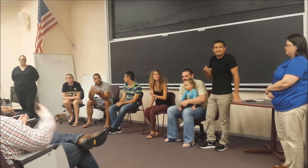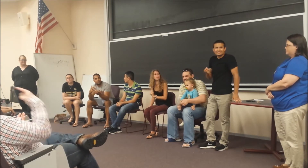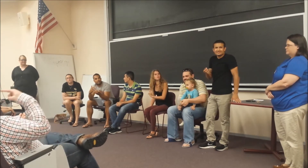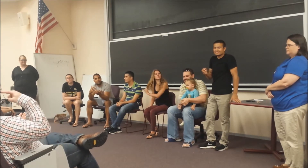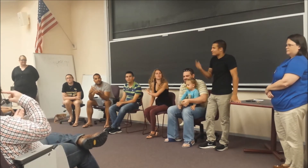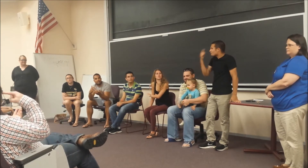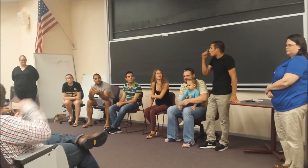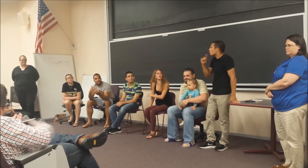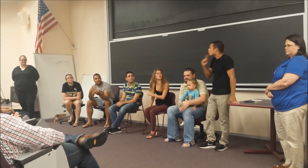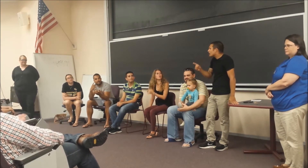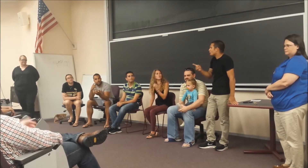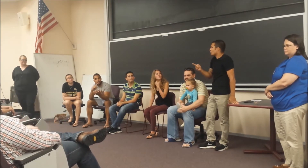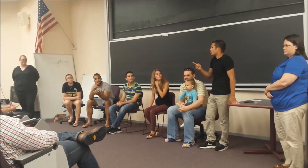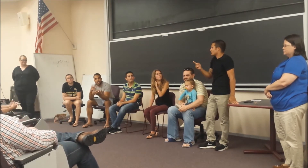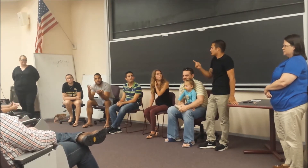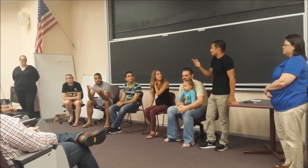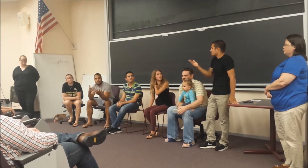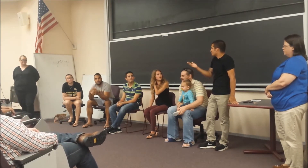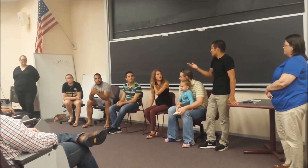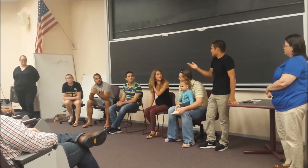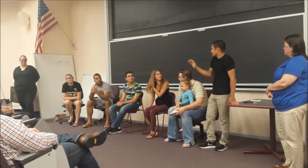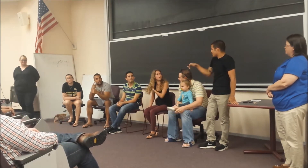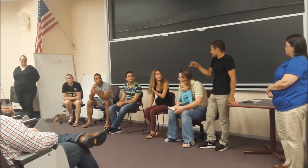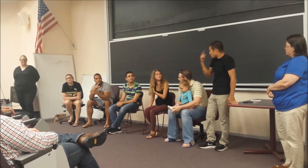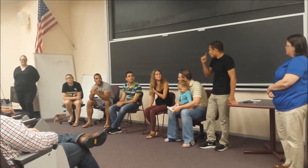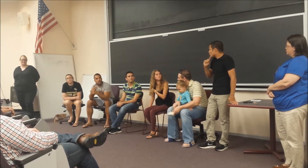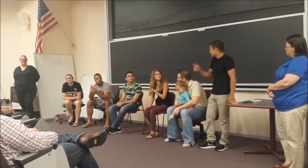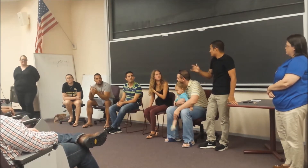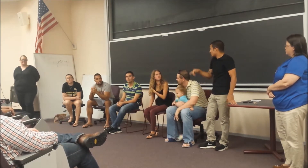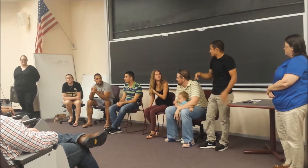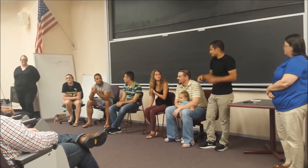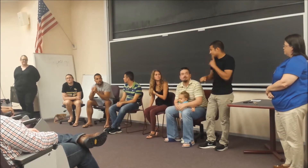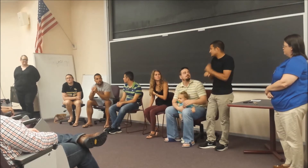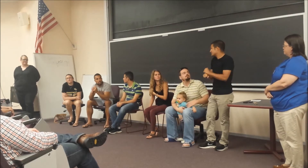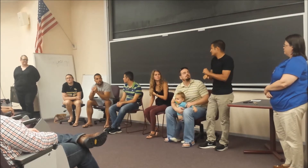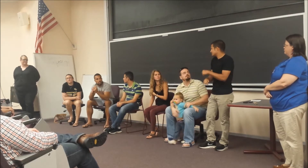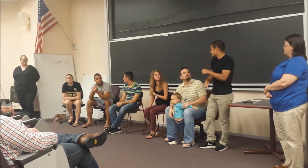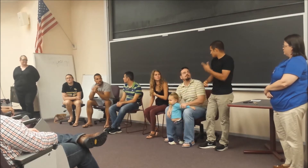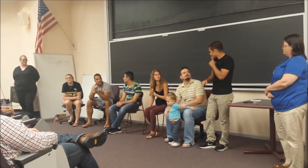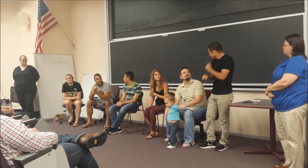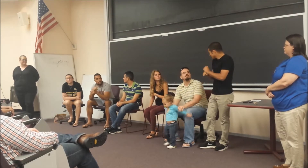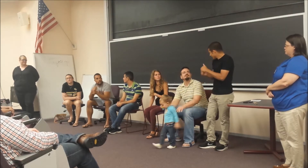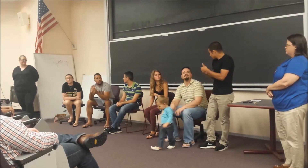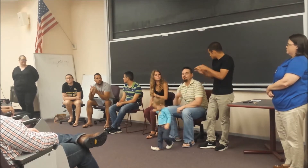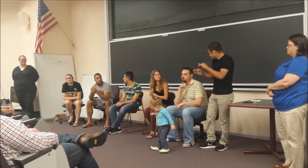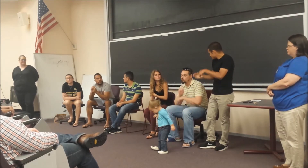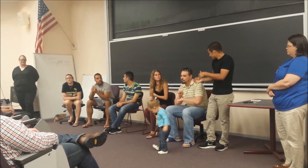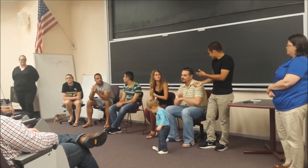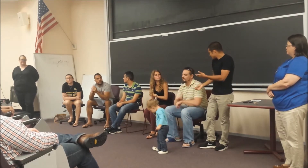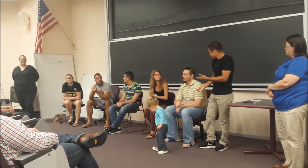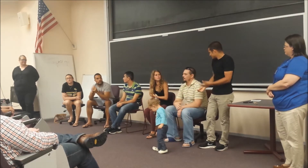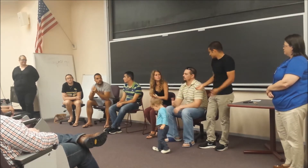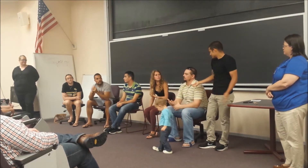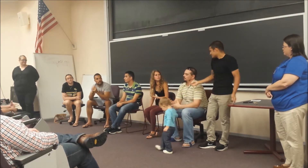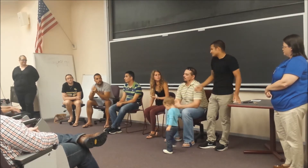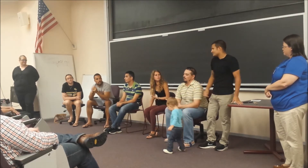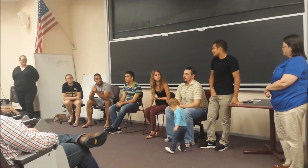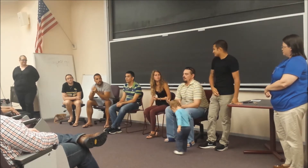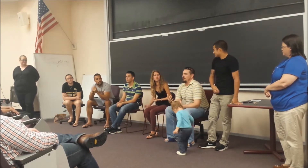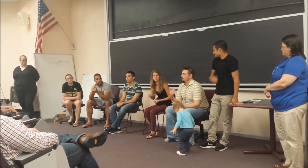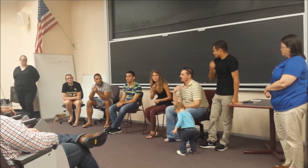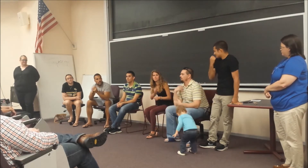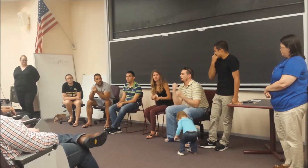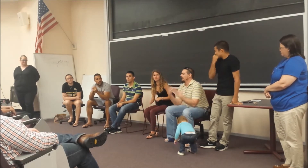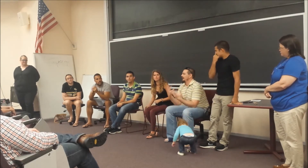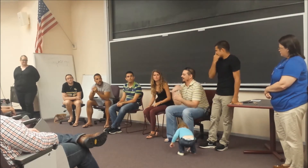real, or, like for real. That's what I would use for that. That really happened, How would you describe